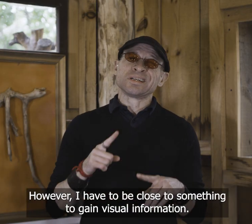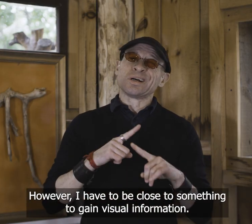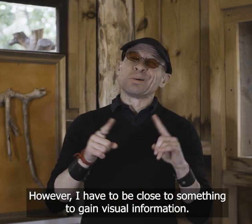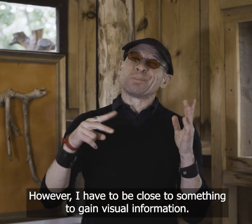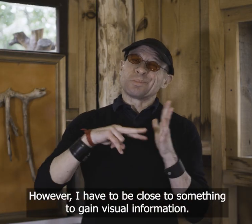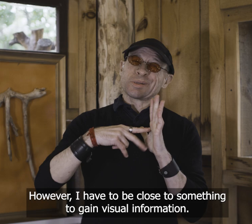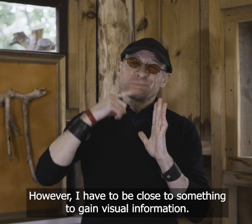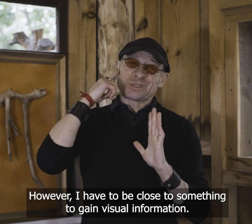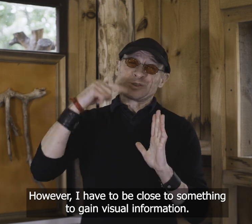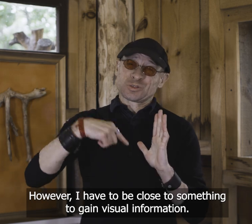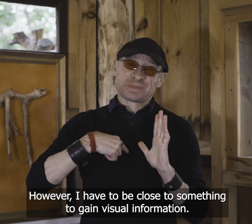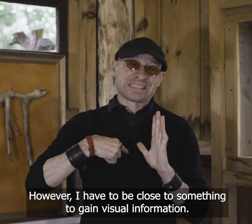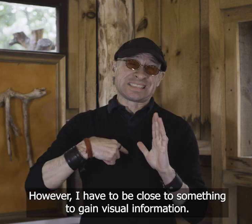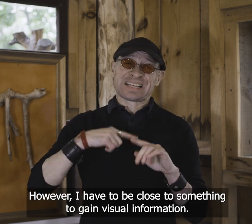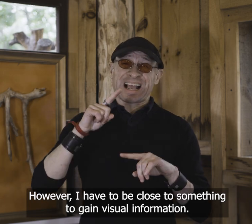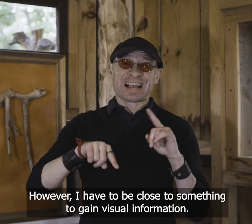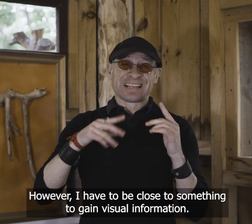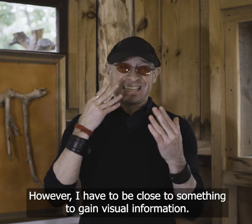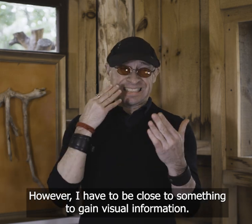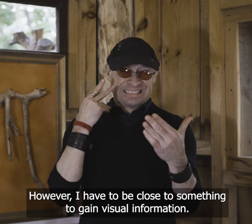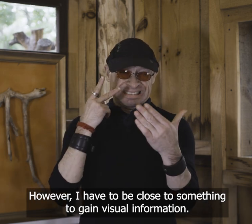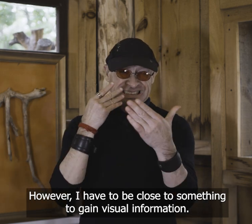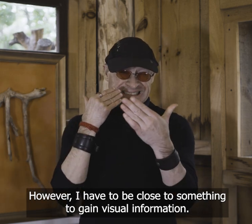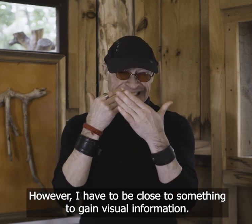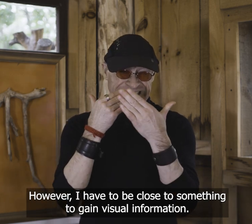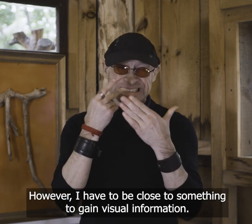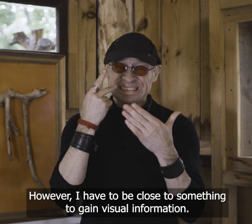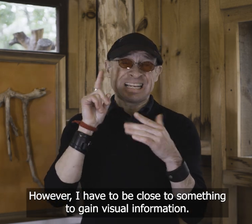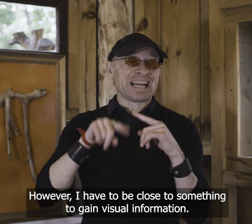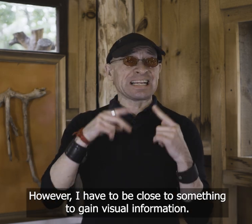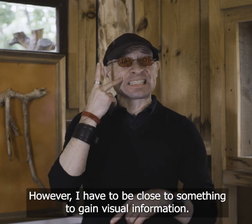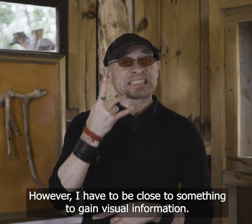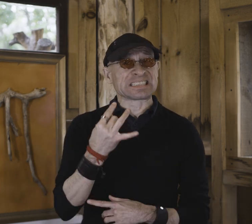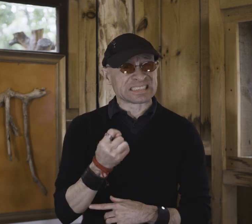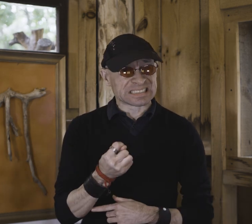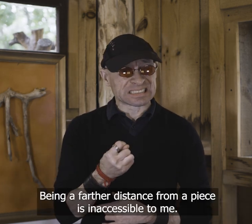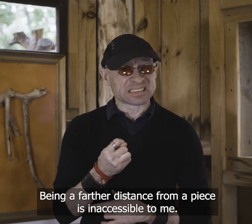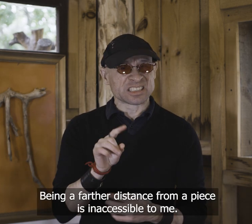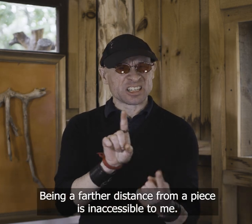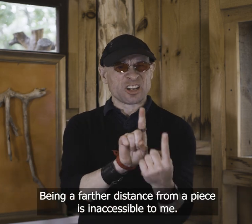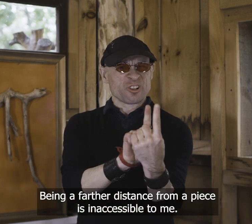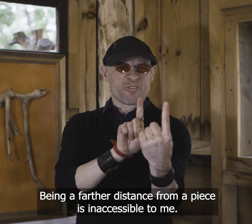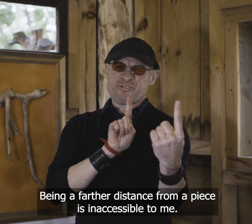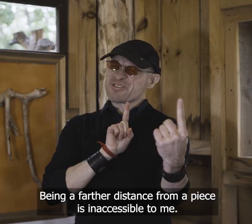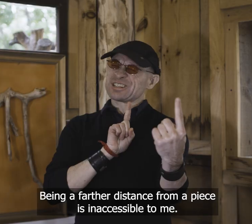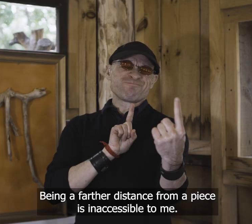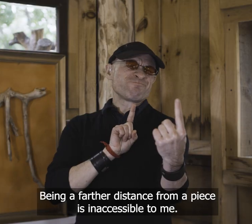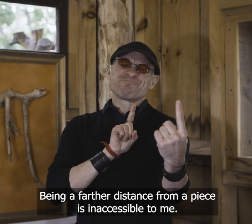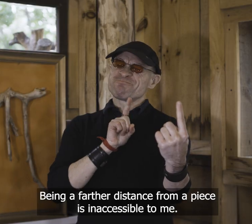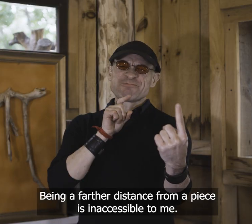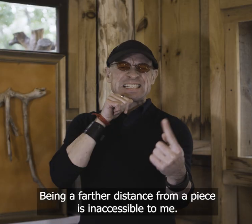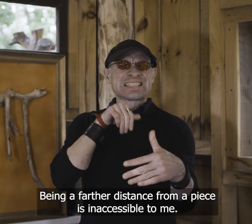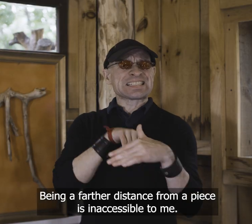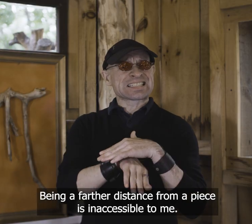However, I have to be close to something to gain visual information. Being a farther distance from a piece is inaccessible to